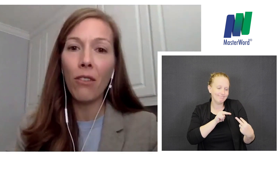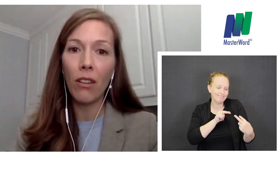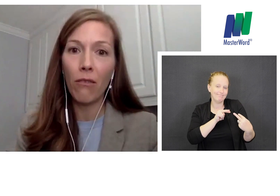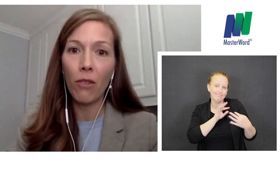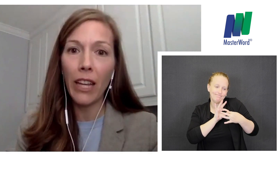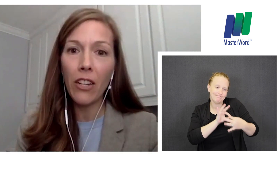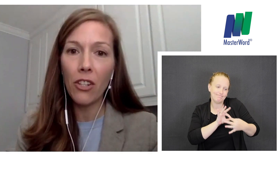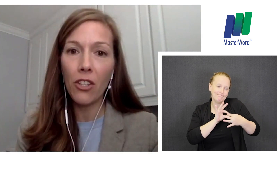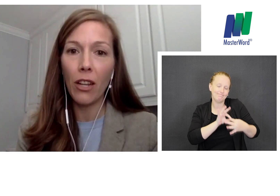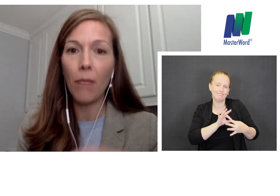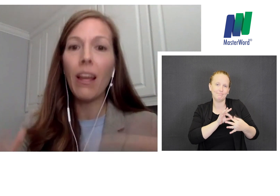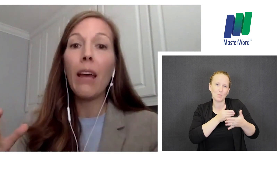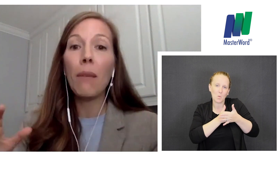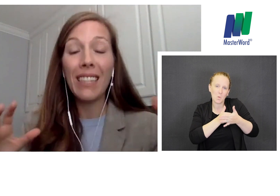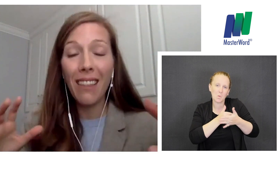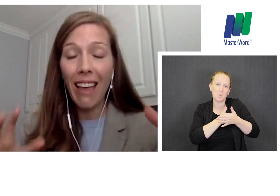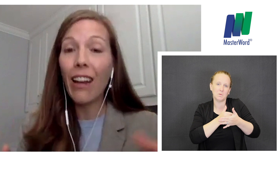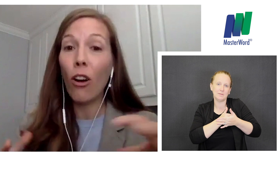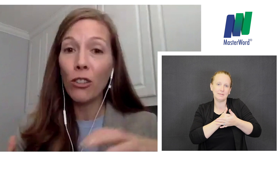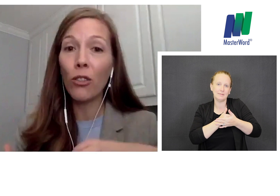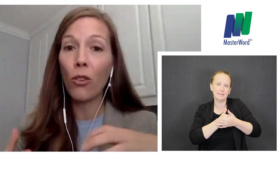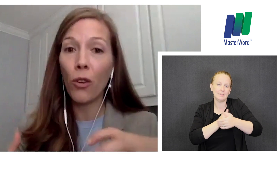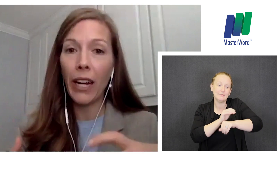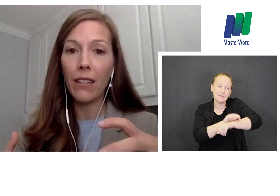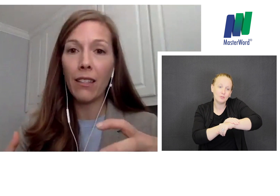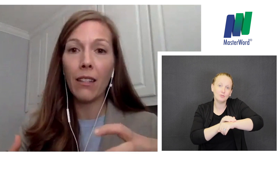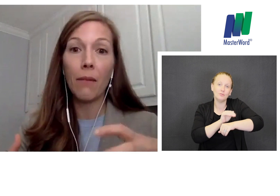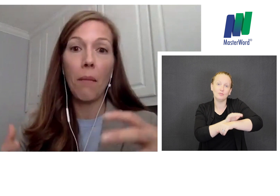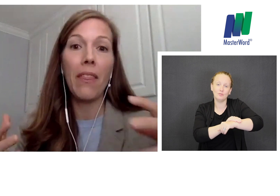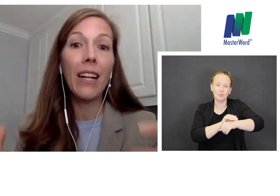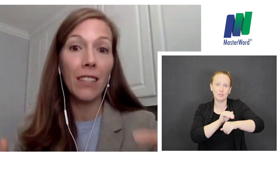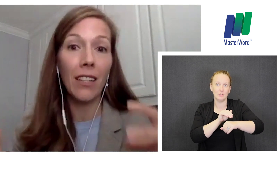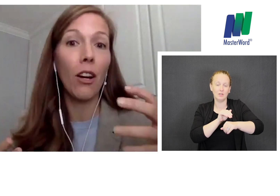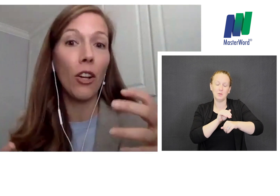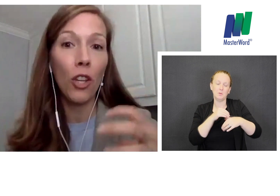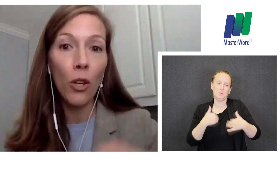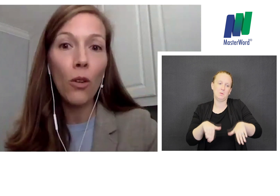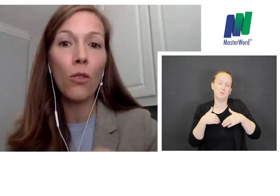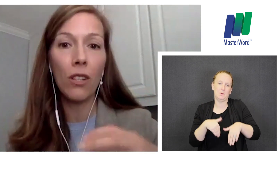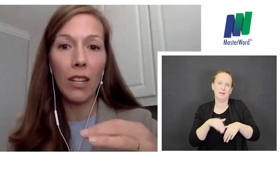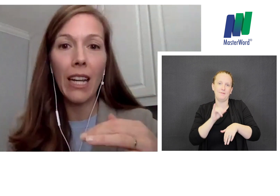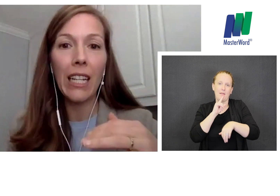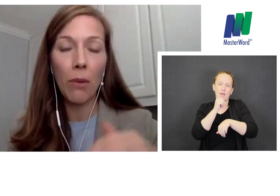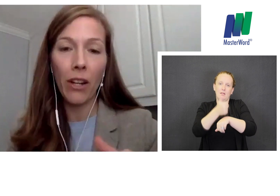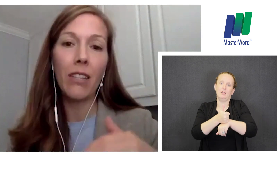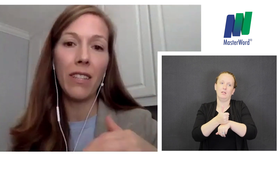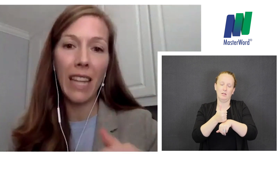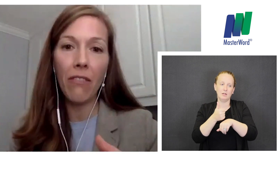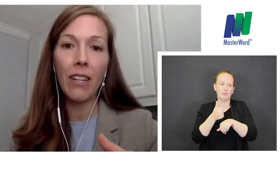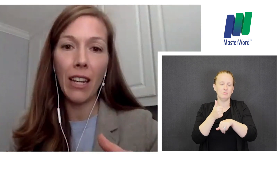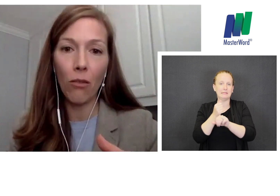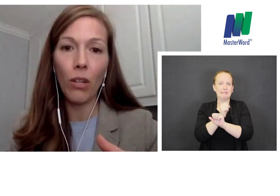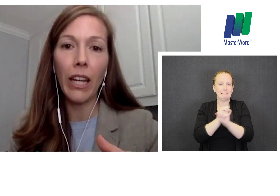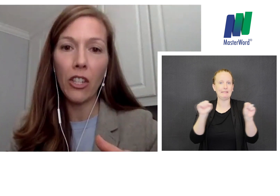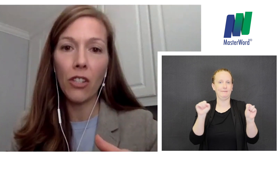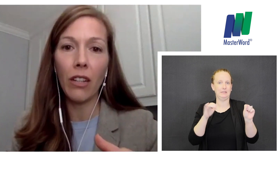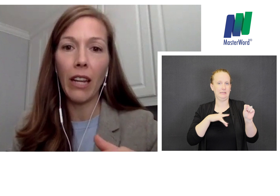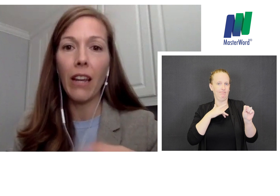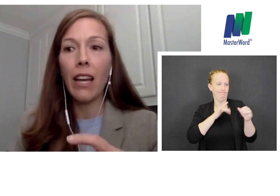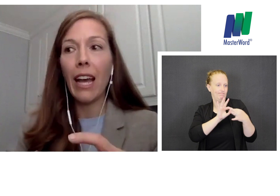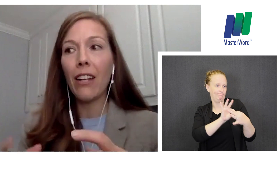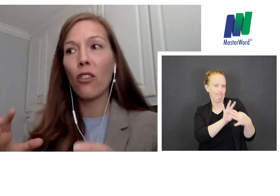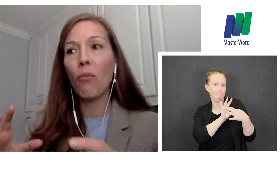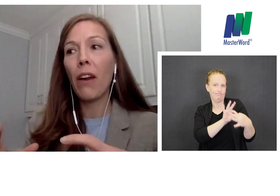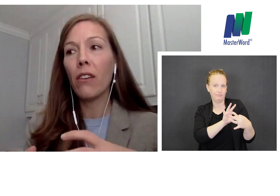that level of relationship, because that also creates, I mean, that's a huge experience of safety